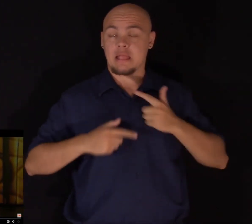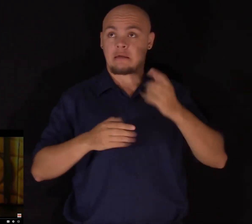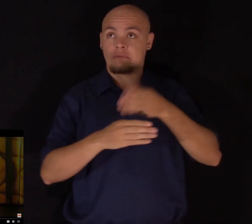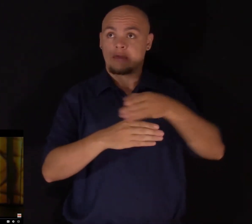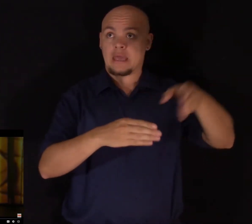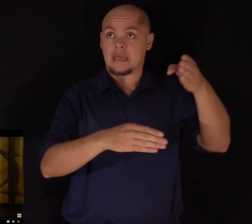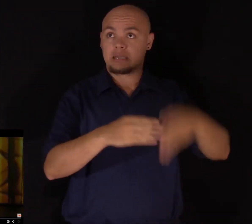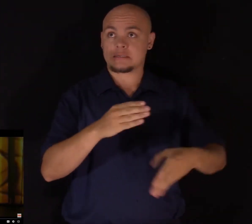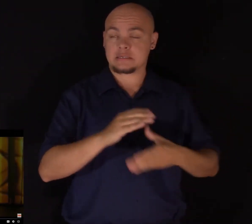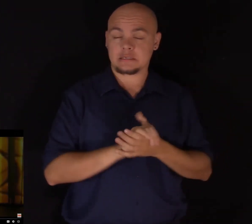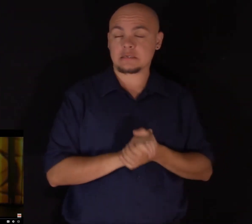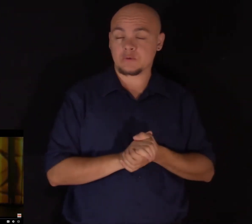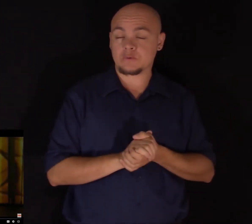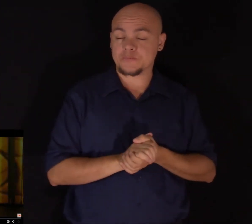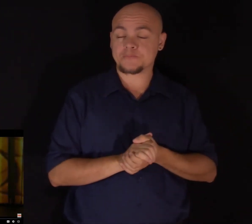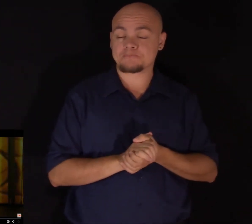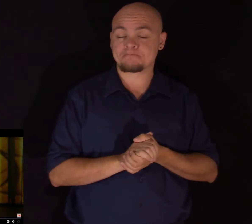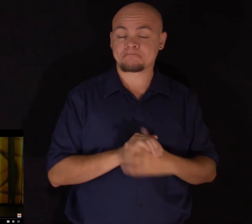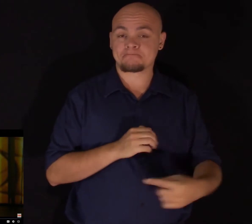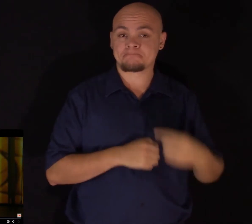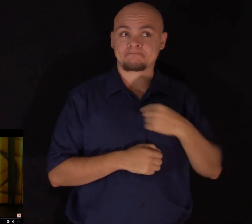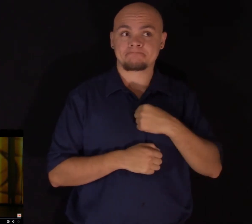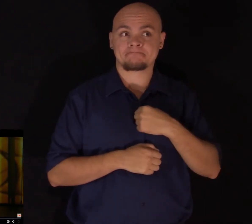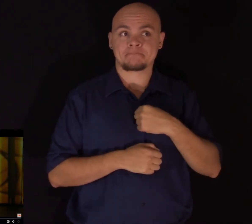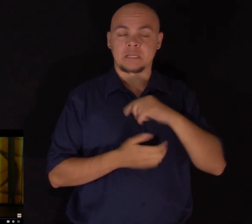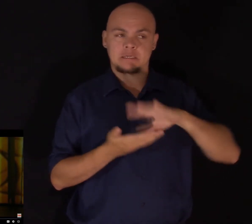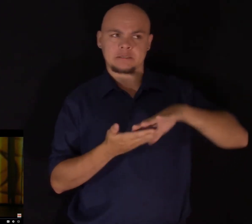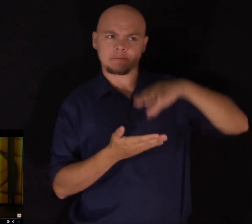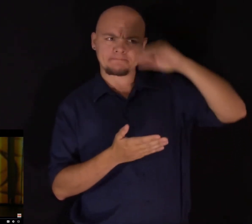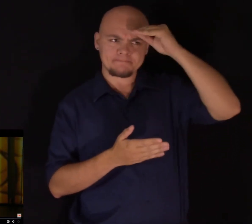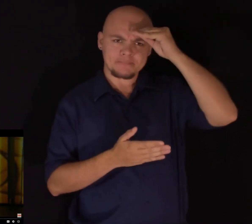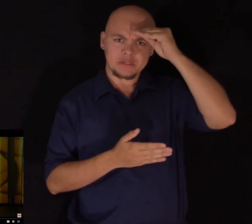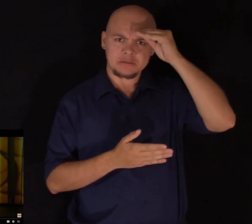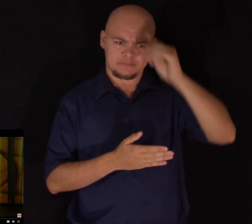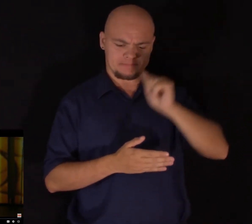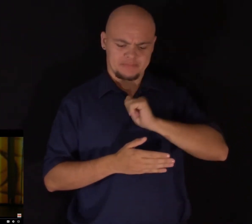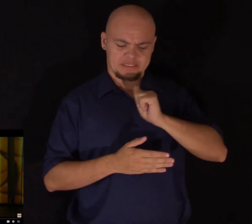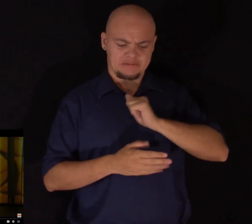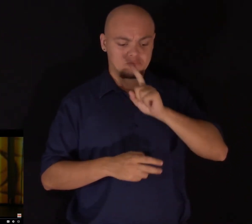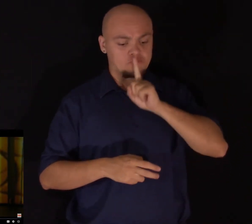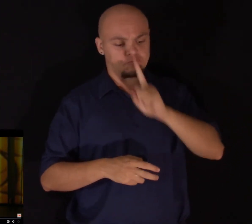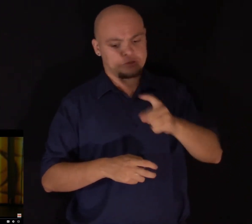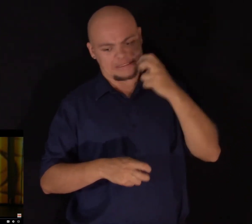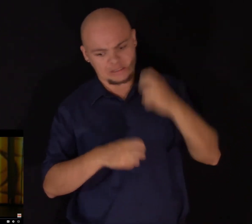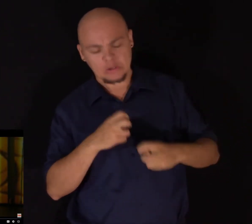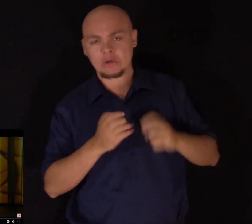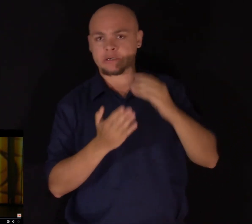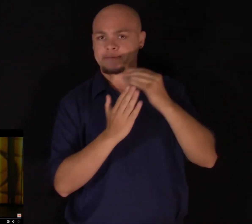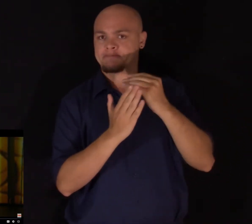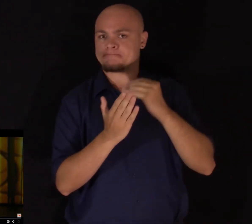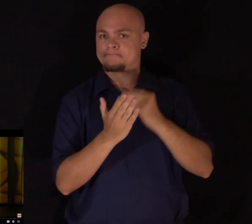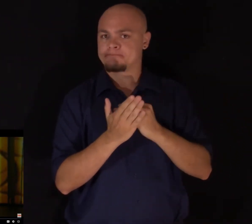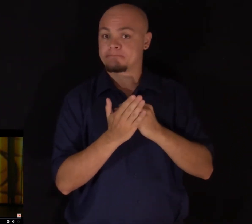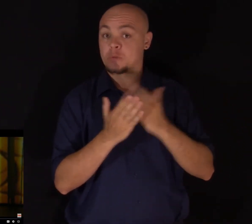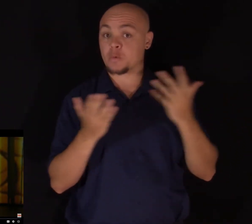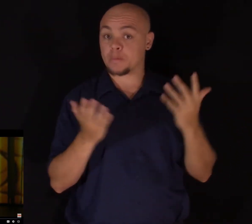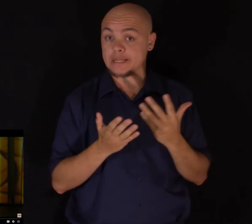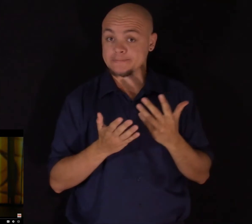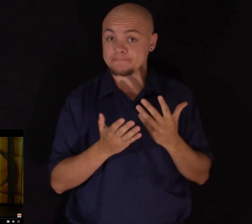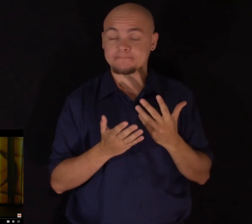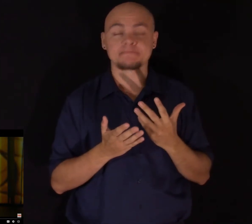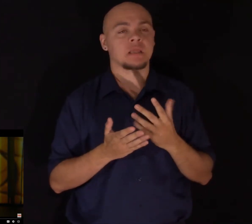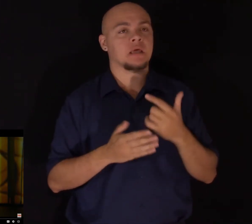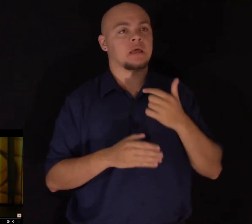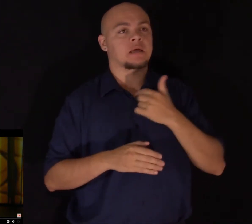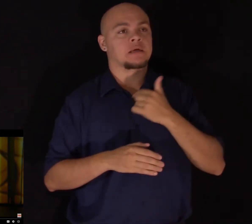that I learned something hard about myself, and that was that as much as I would be